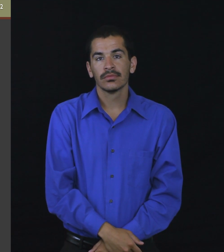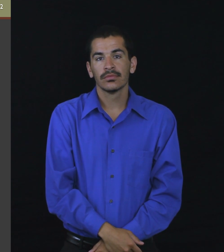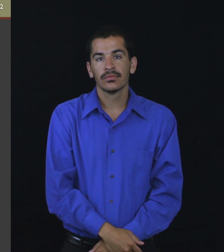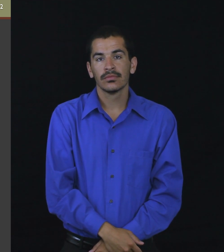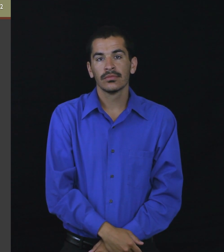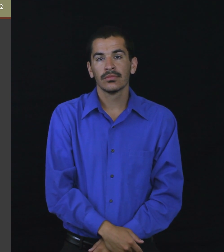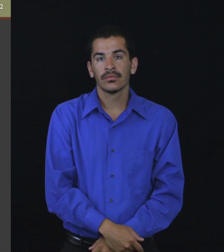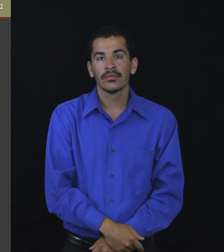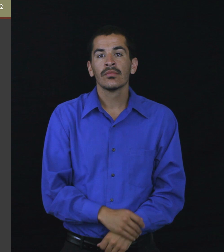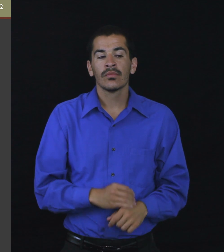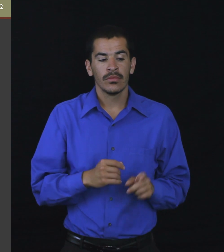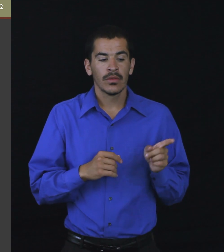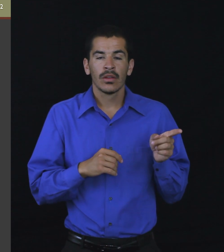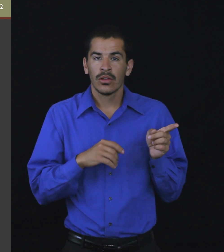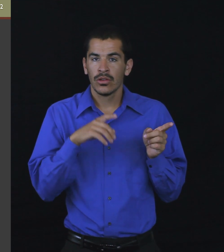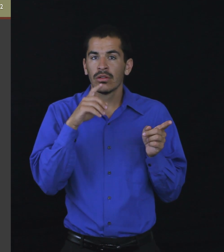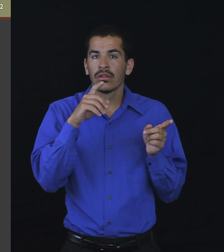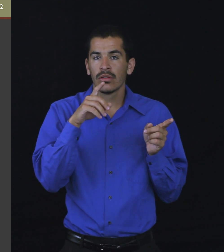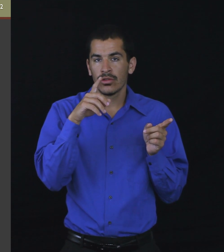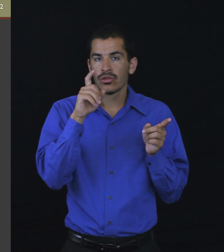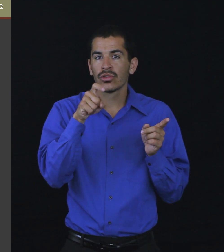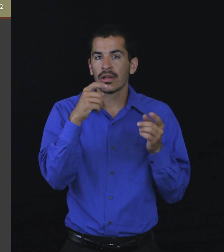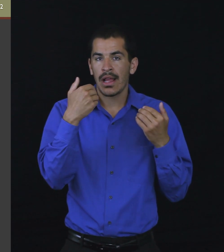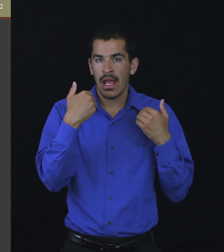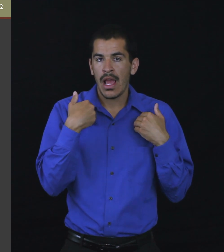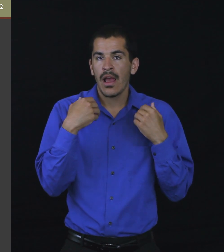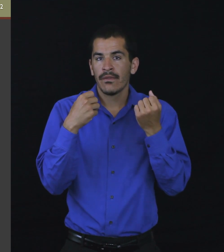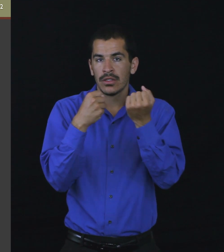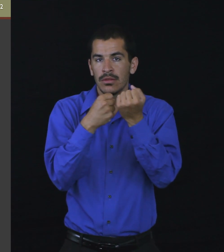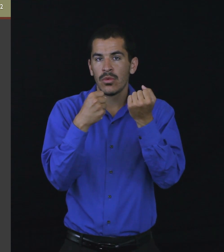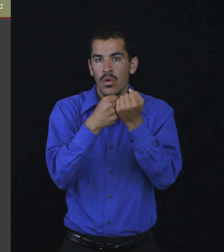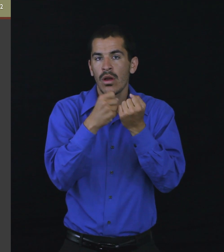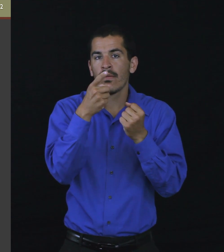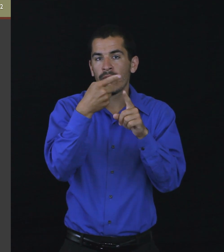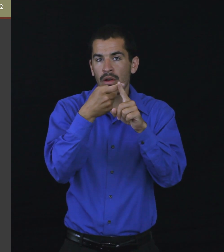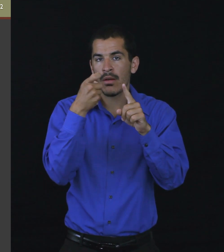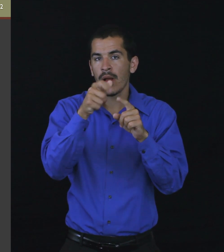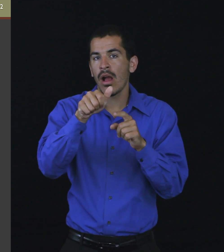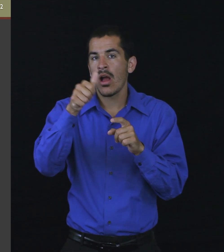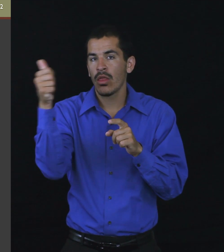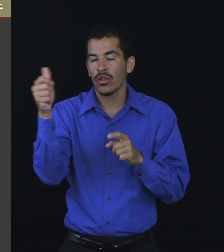It should have the support from other legislators.